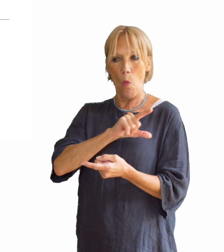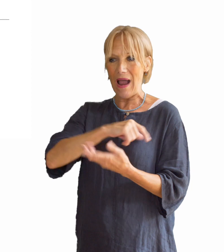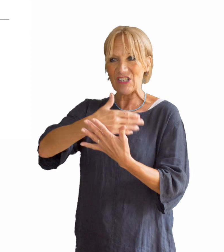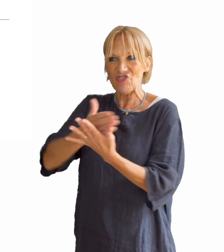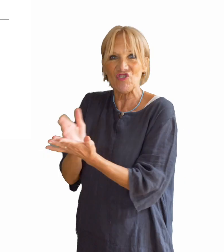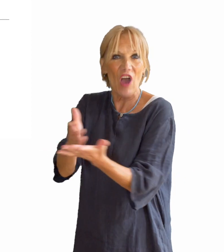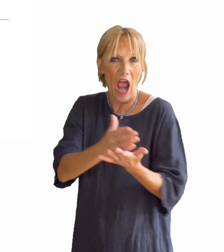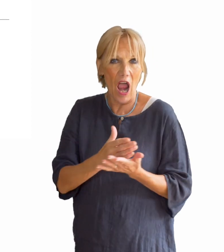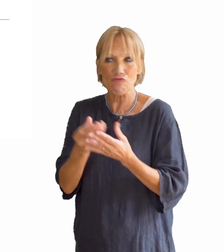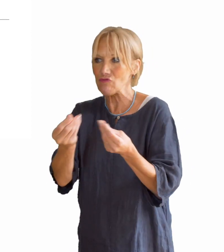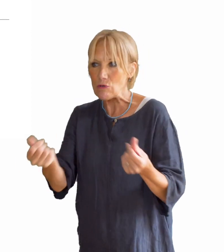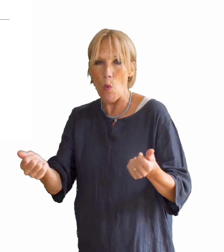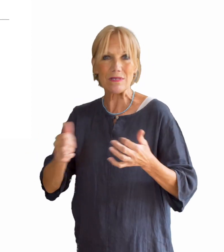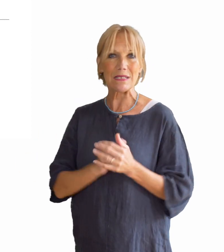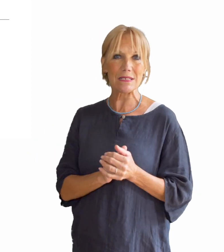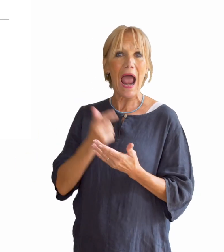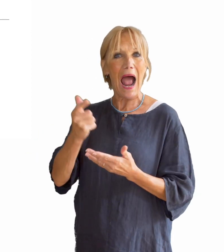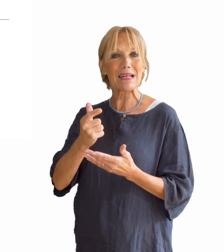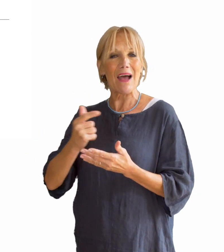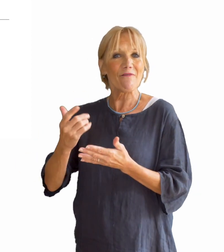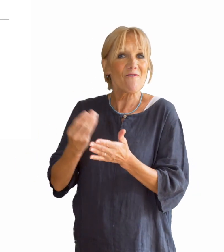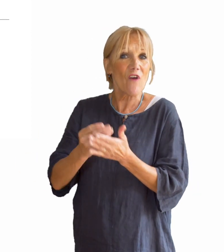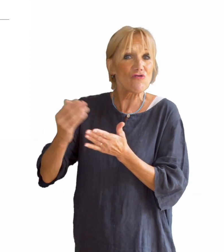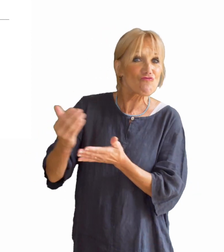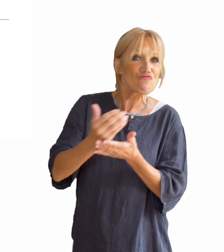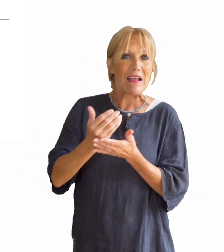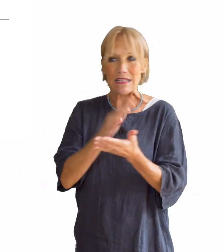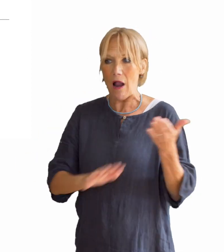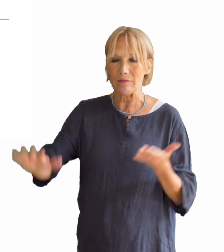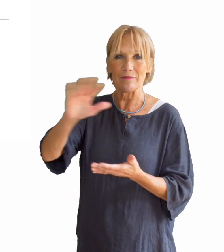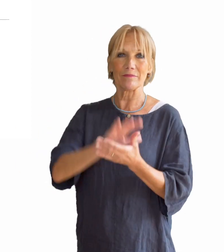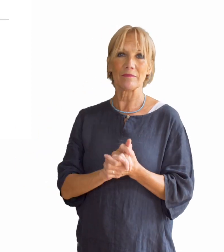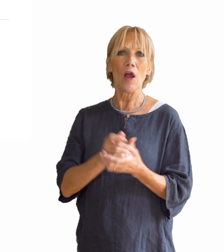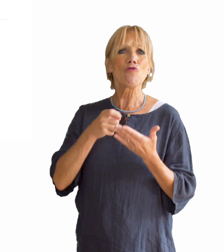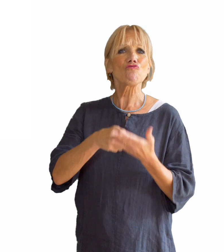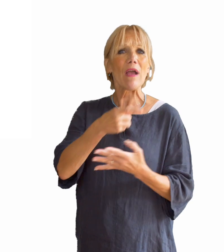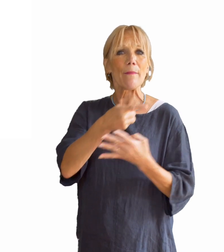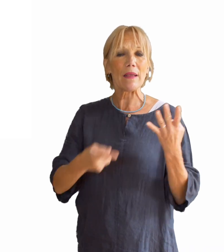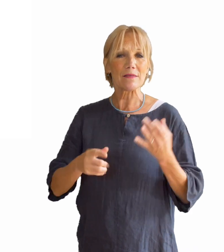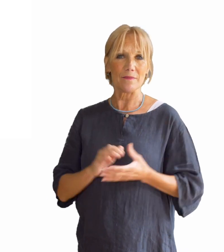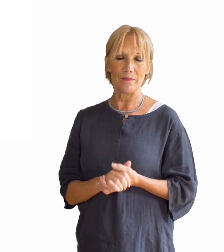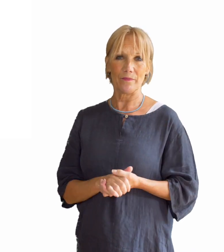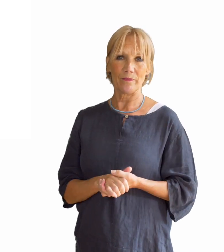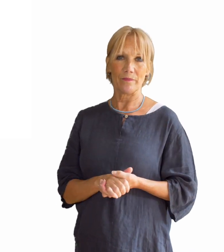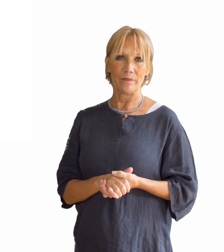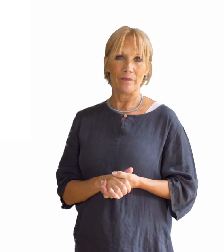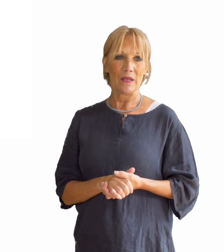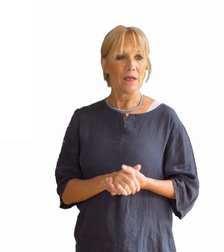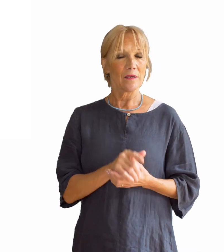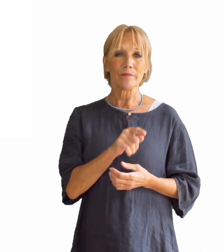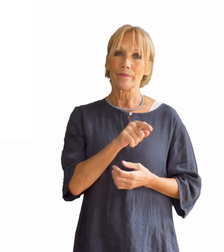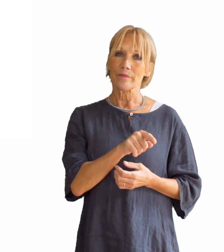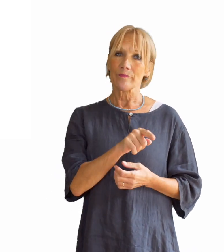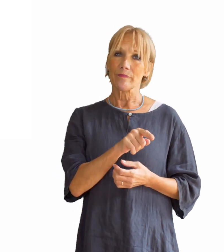through the sharing of infrastructure and resources and help meet costs through region-wide fundraising. We have the following